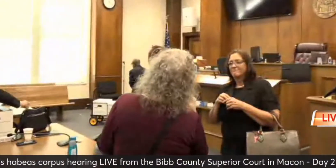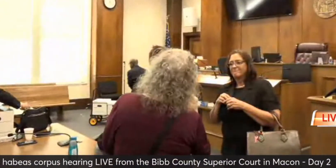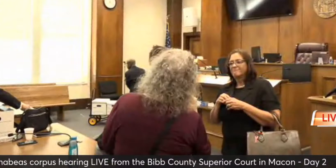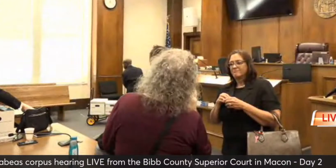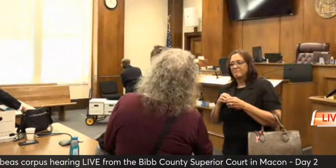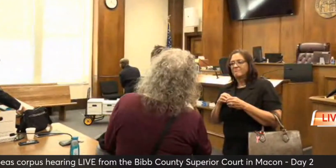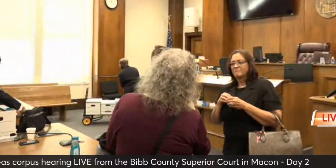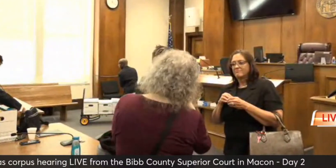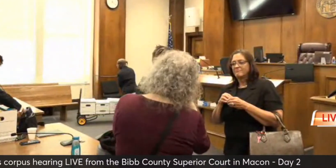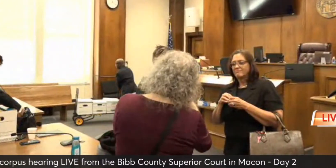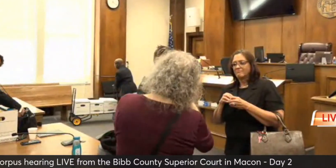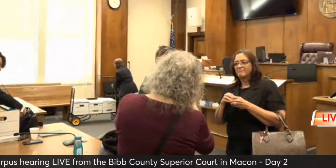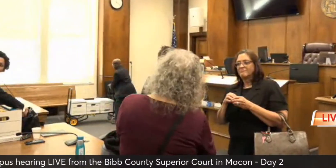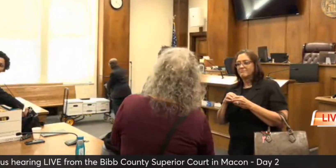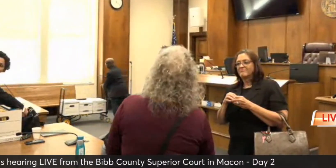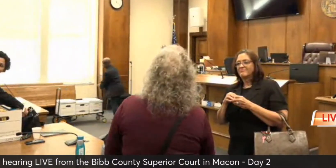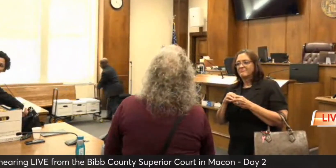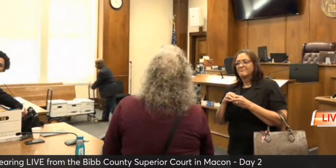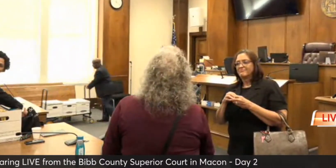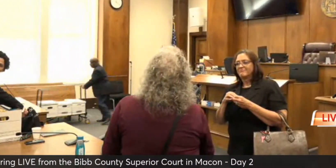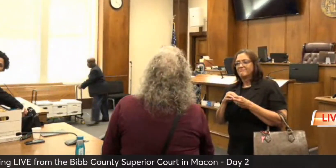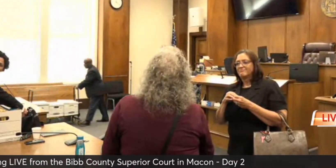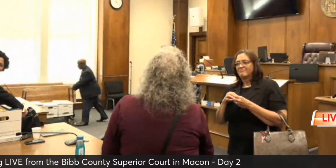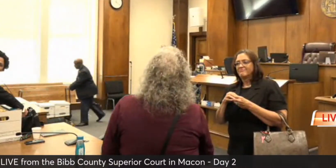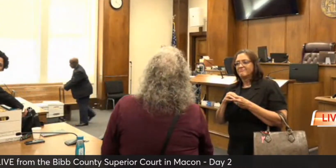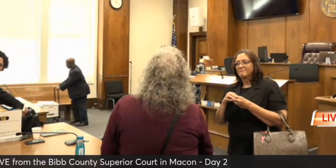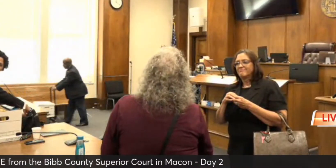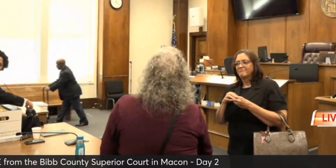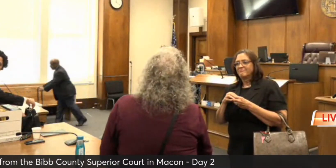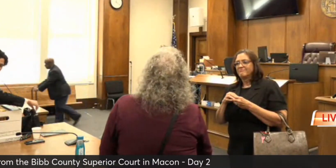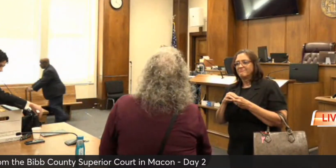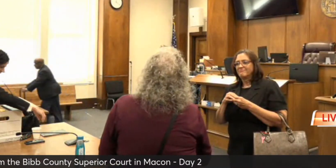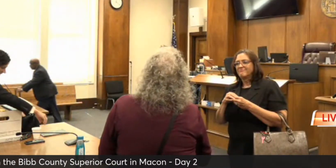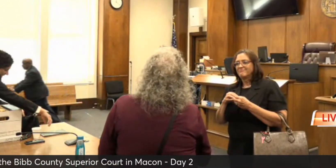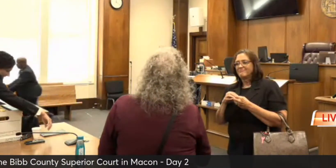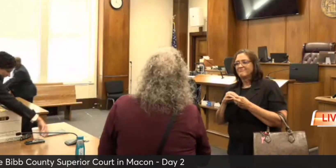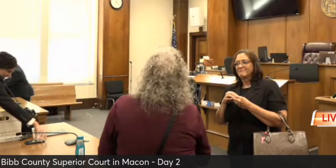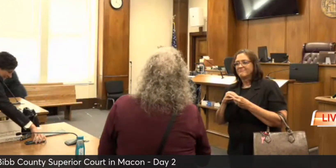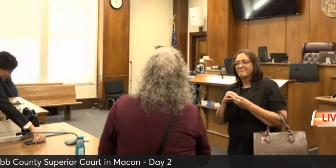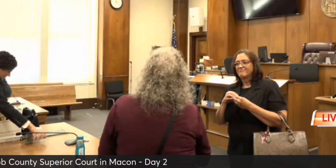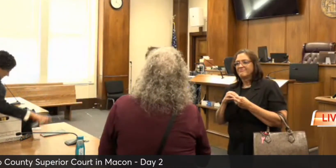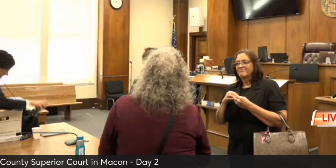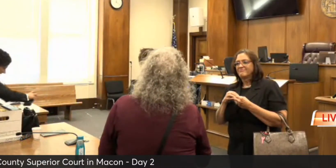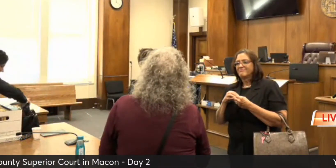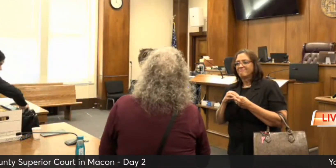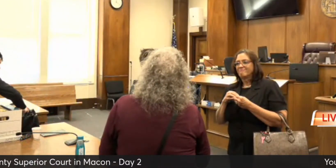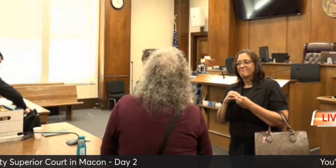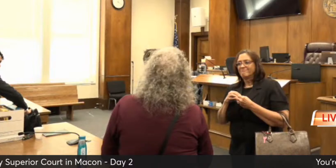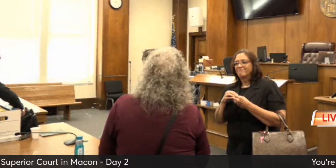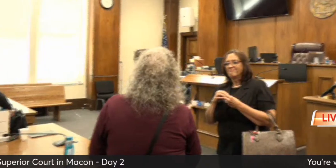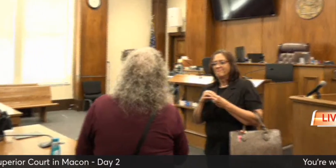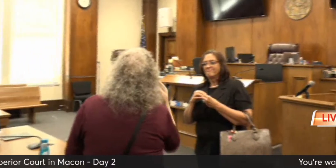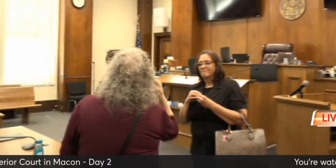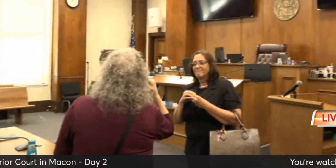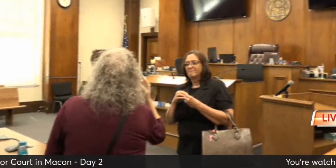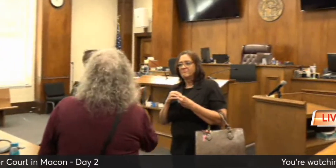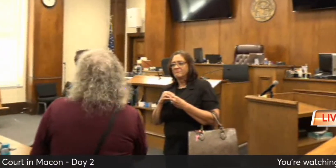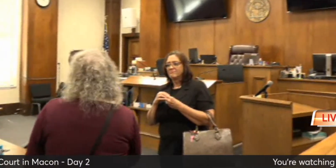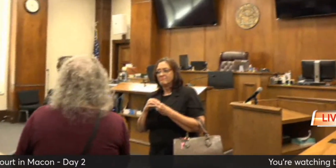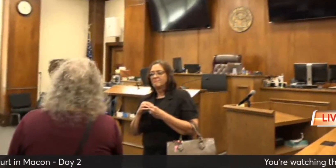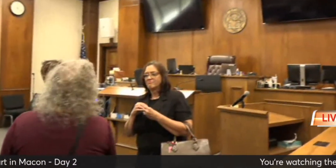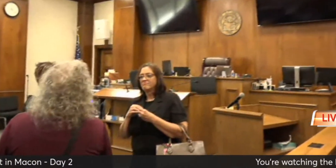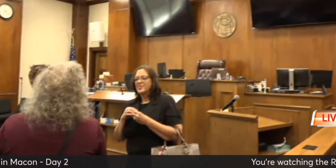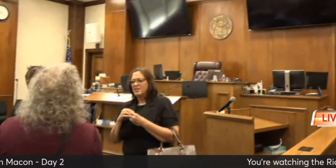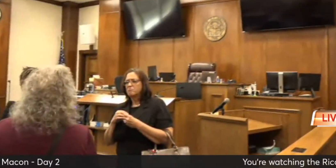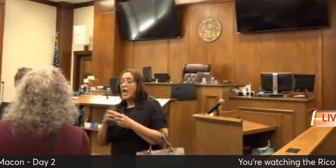He's driving to India. Oh, really? Right now? Like, she was heading. Her daughter goes. Yeah.